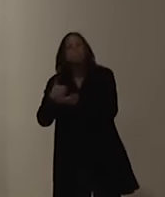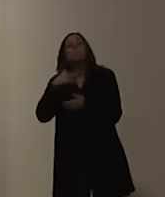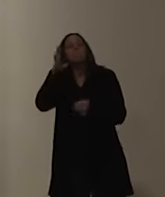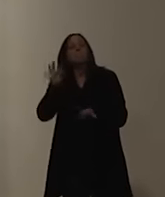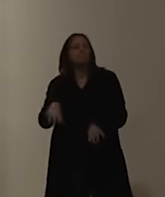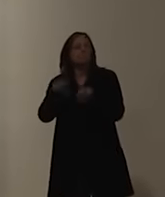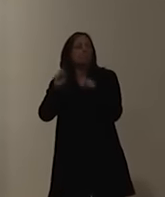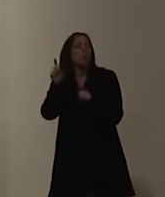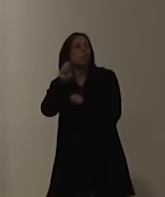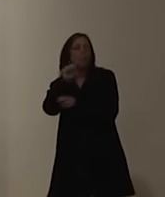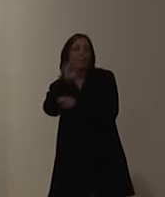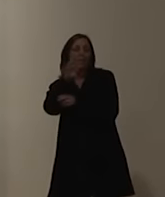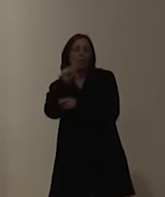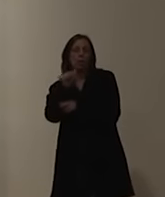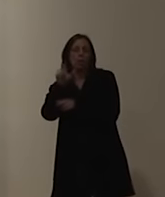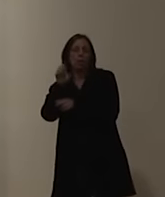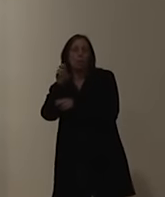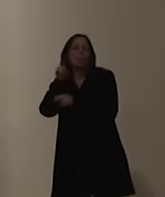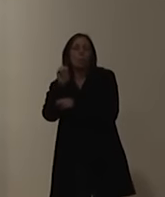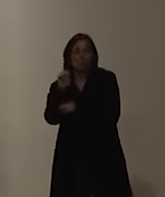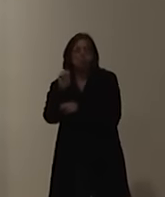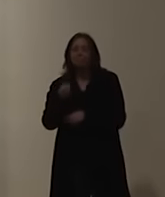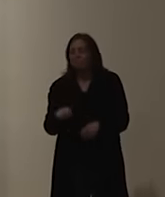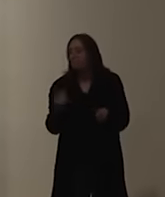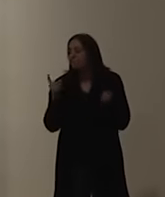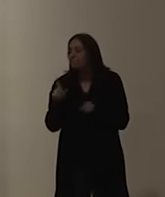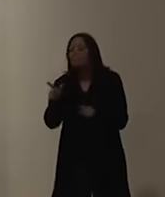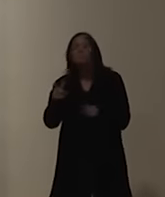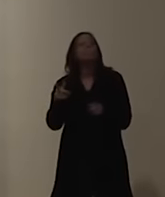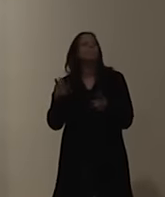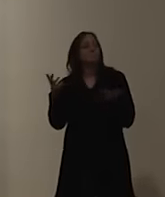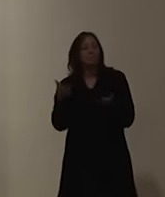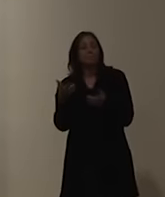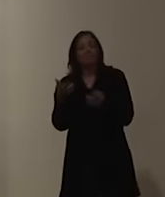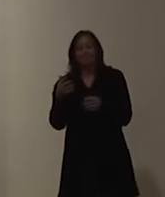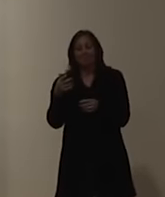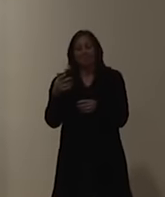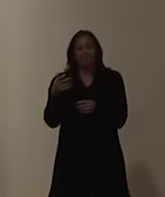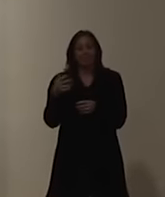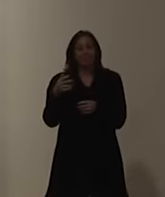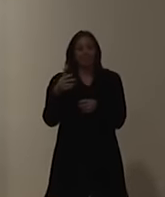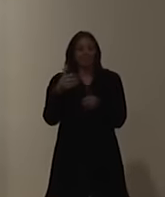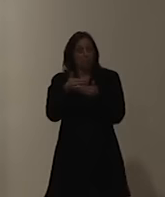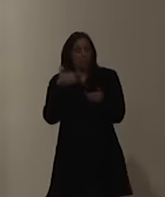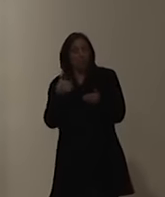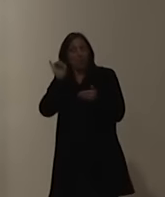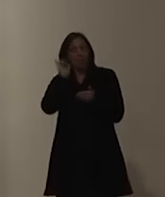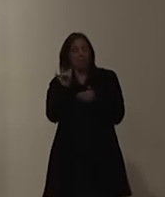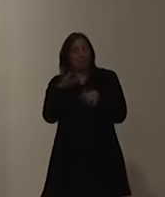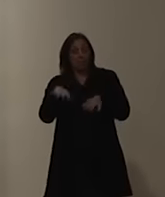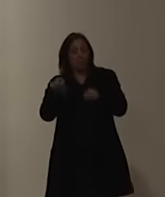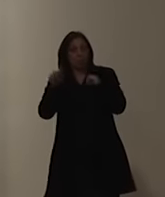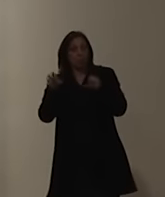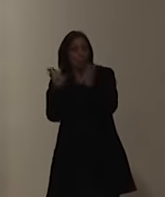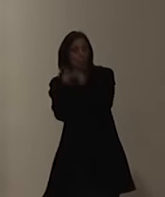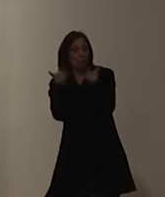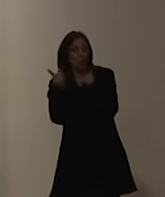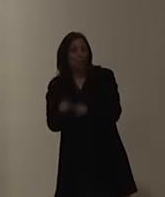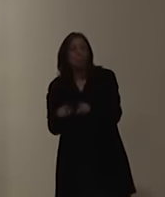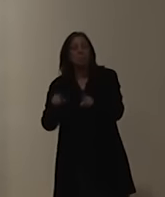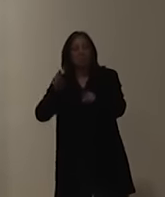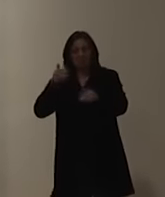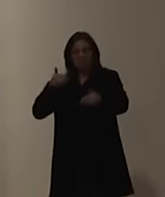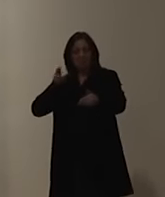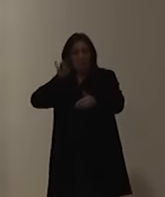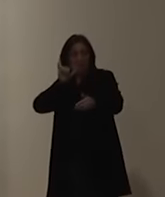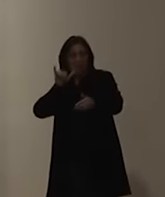Leone. Well, in May, I started getting emails about, you got to move the venue. We